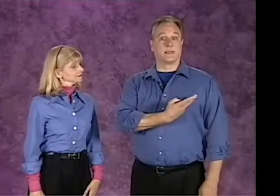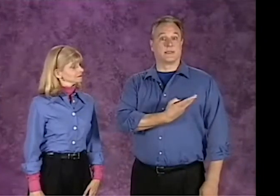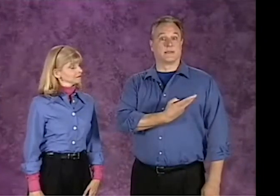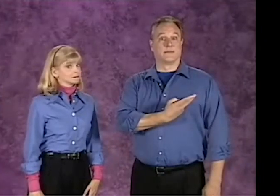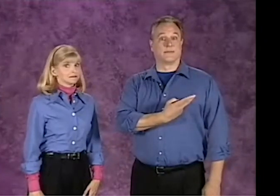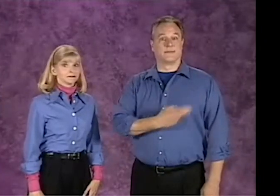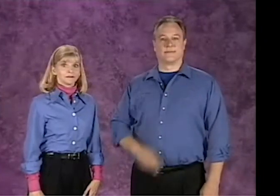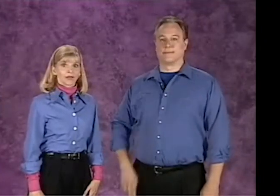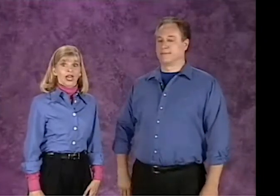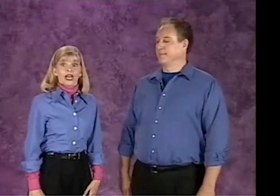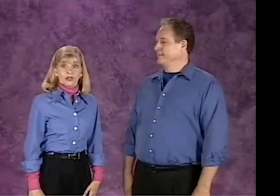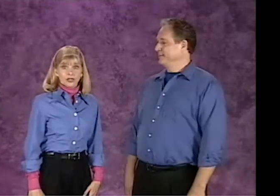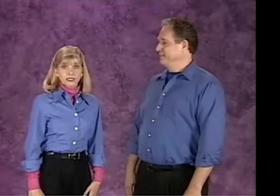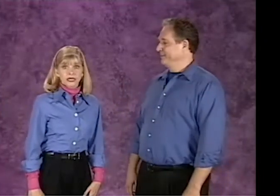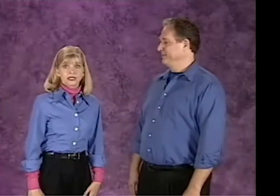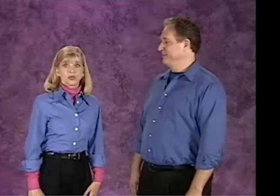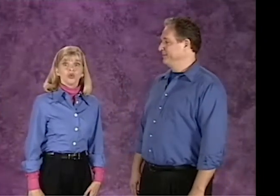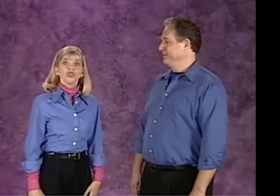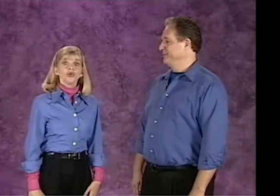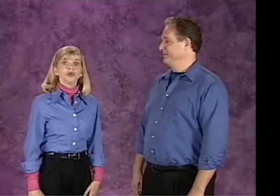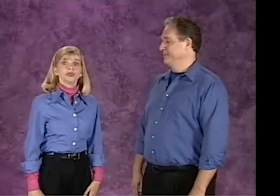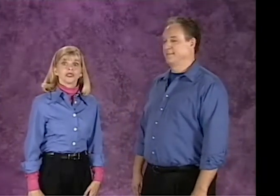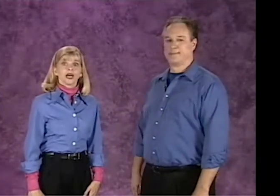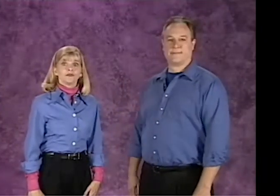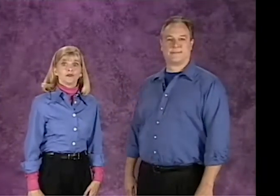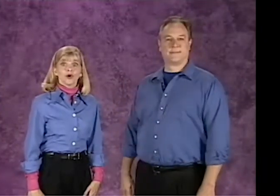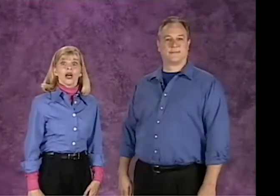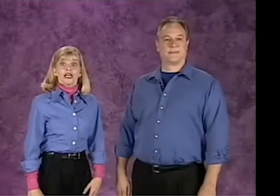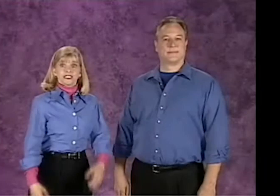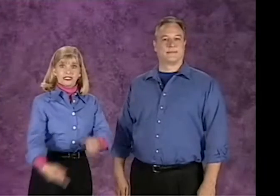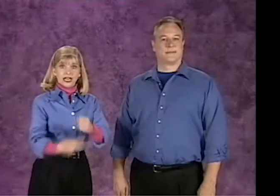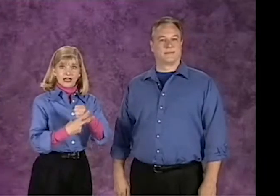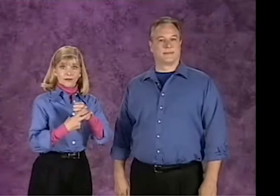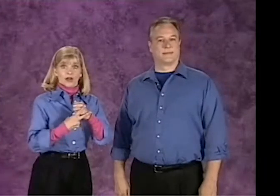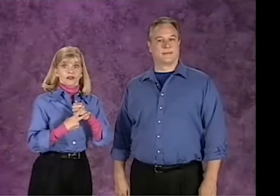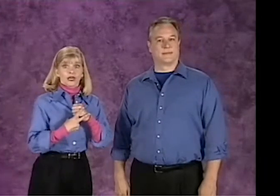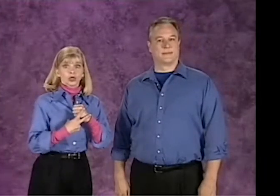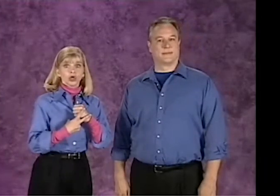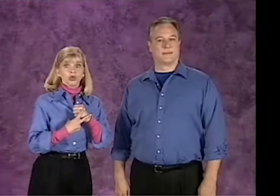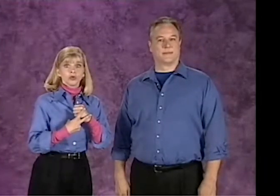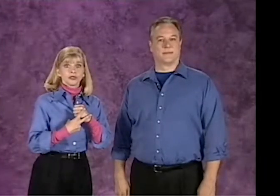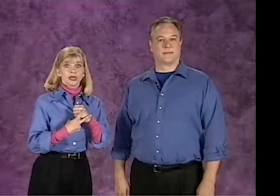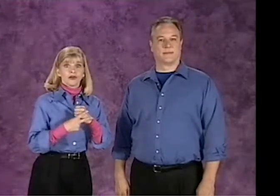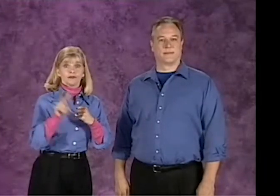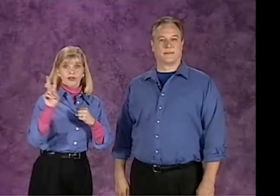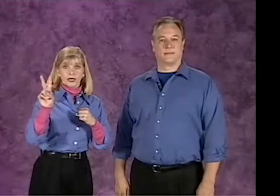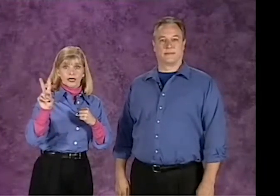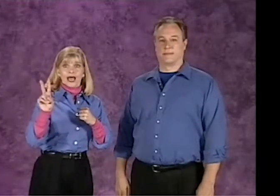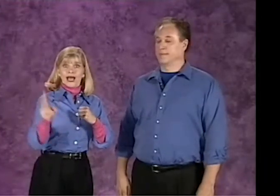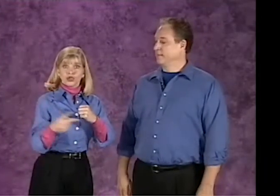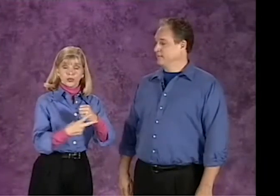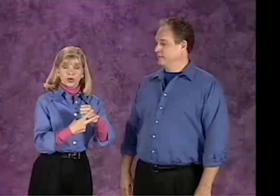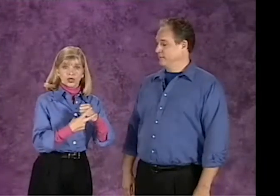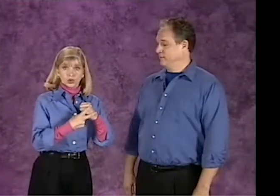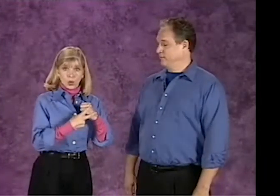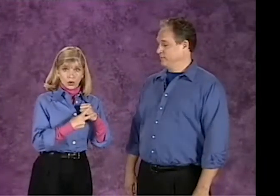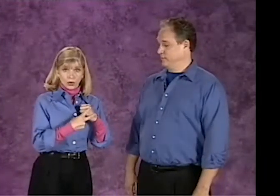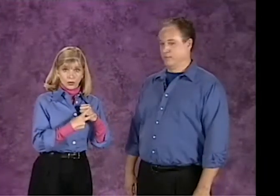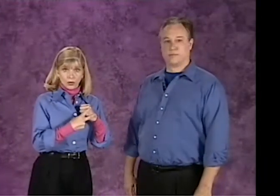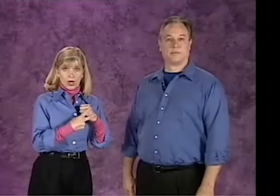us. In this lesson, we showed you the sign for save. That includes the letter V as you pull it toward you.